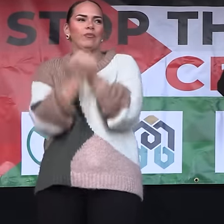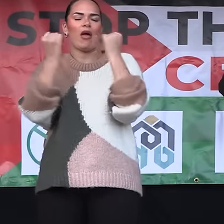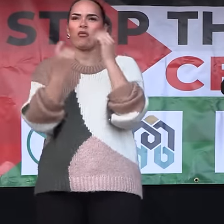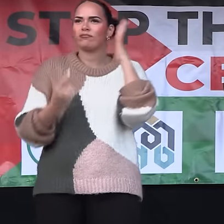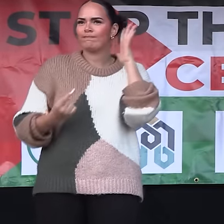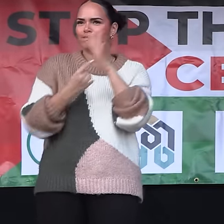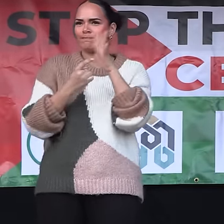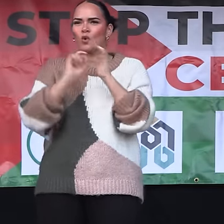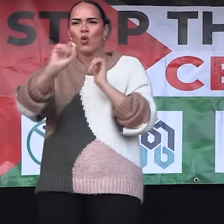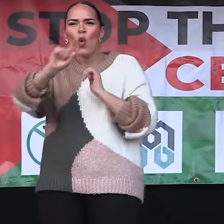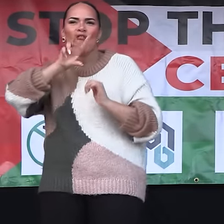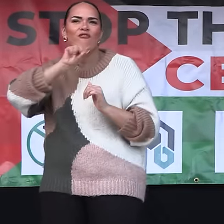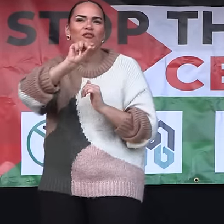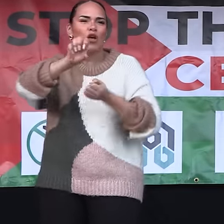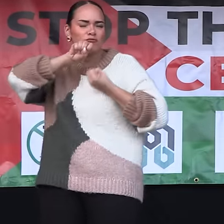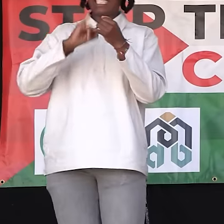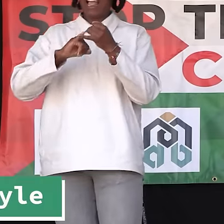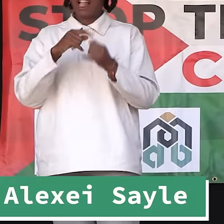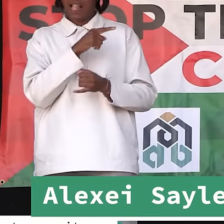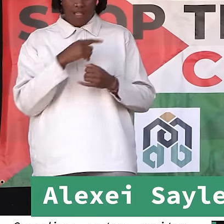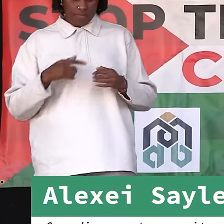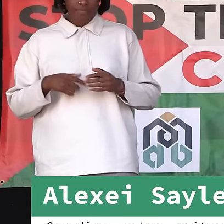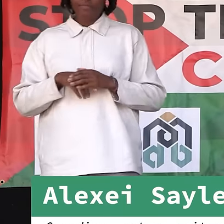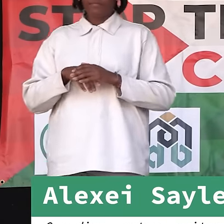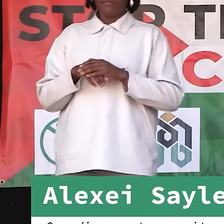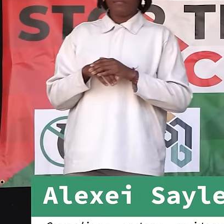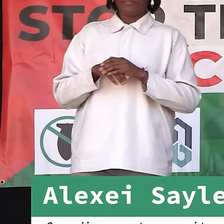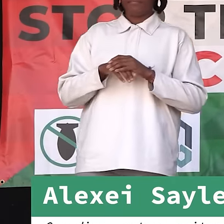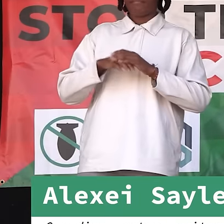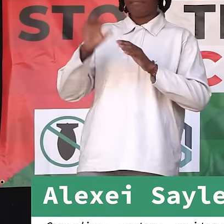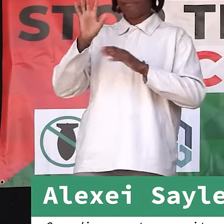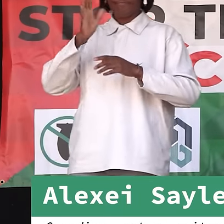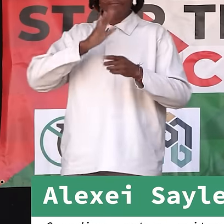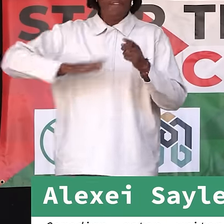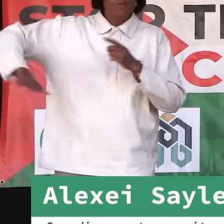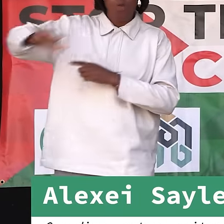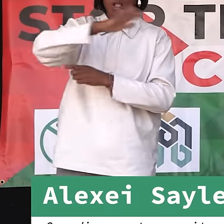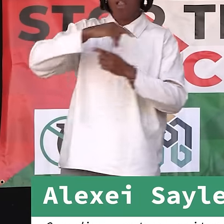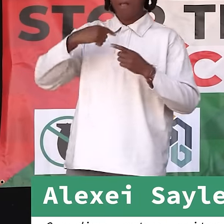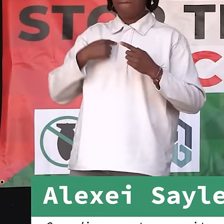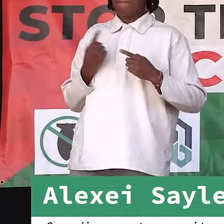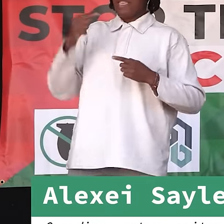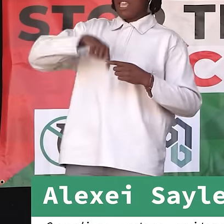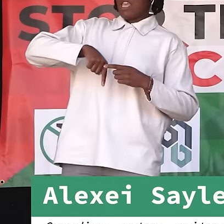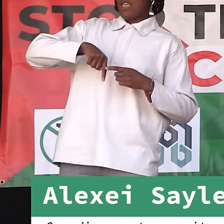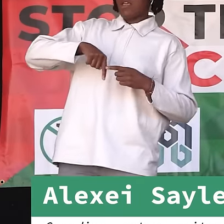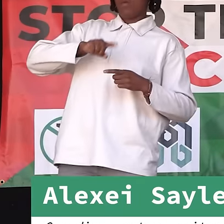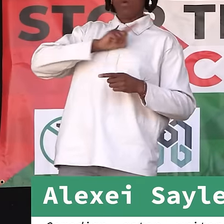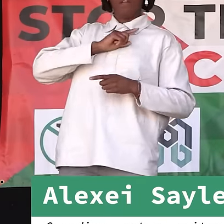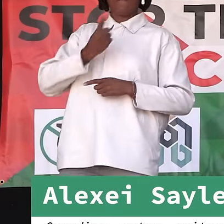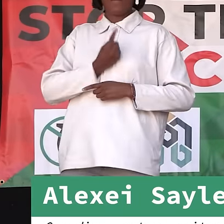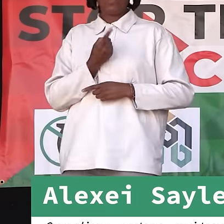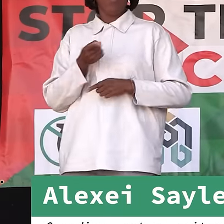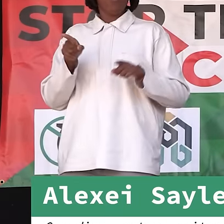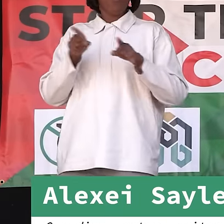Your voices matter. I am here today for myself, but also for the